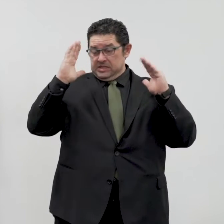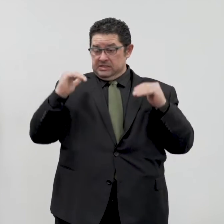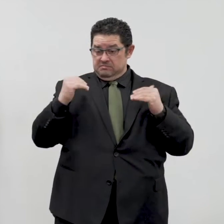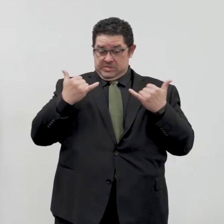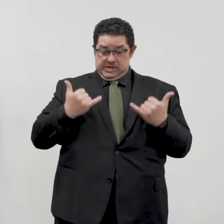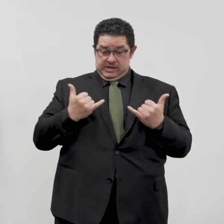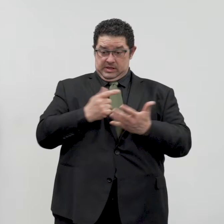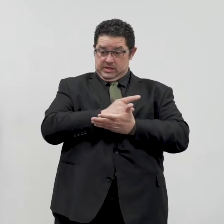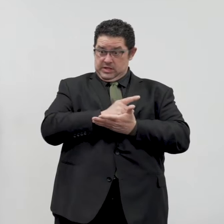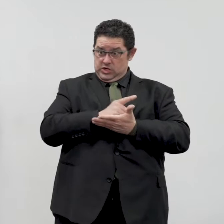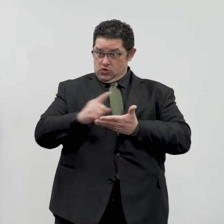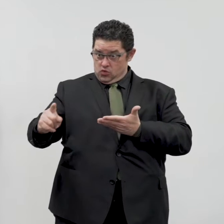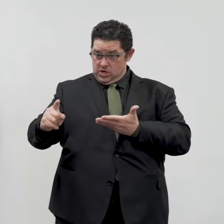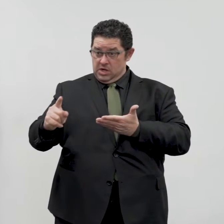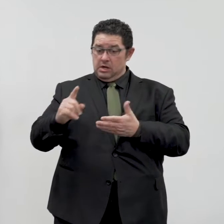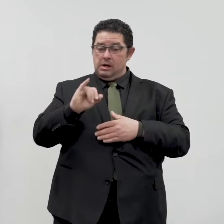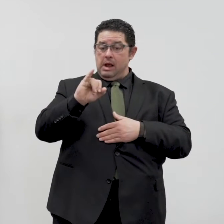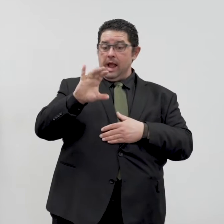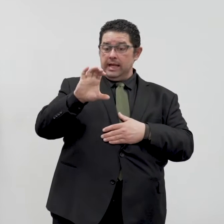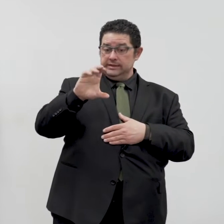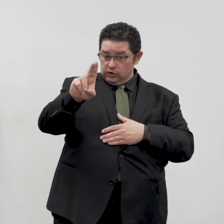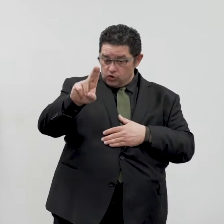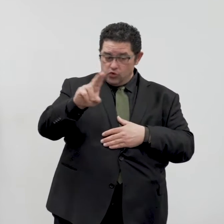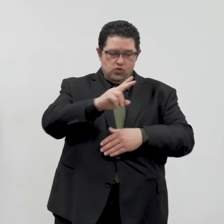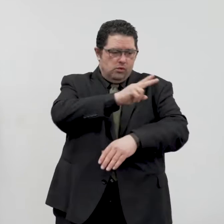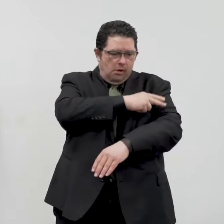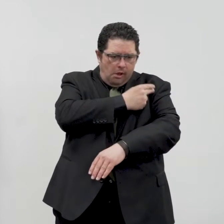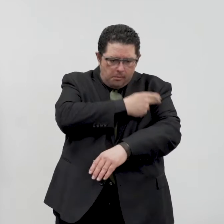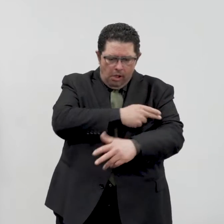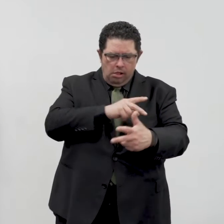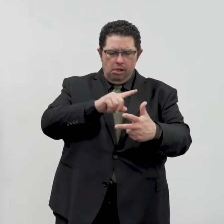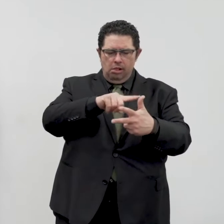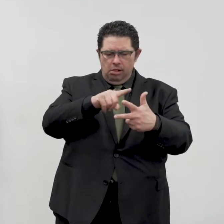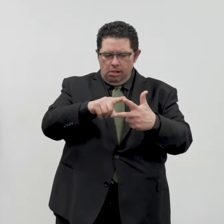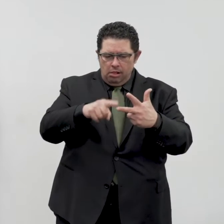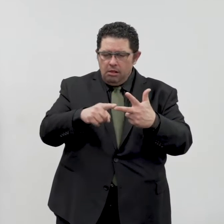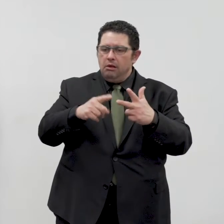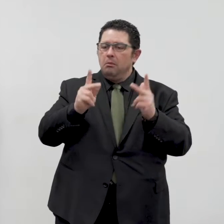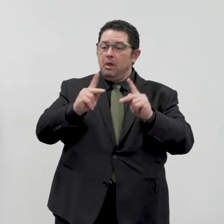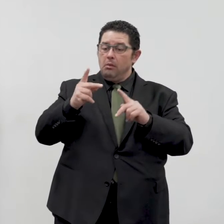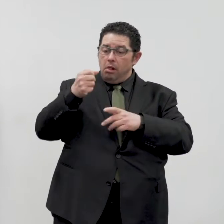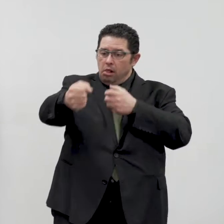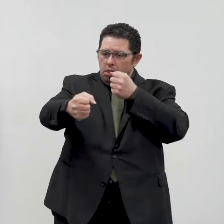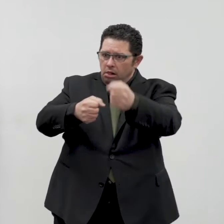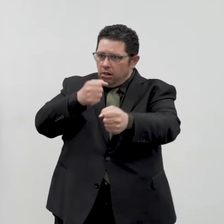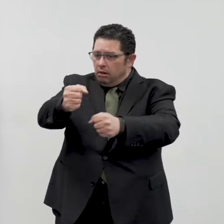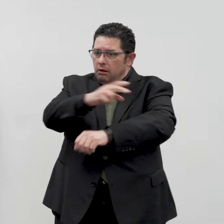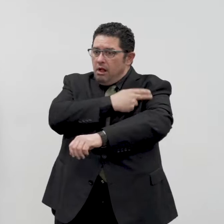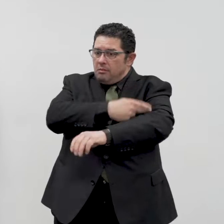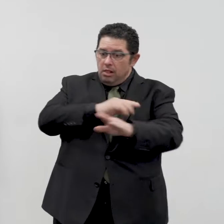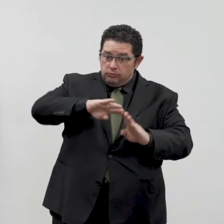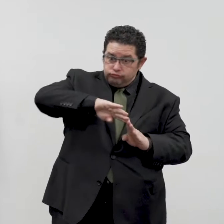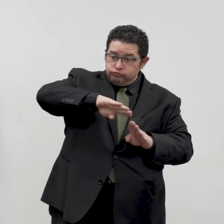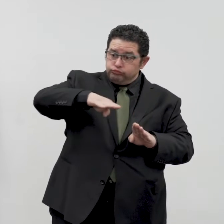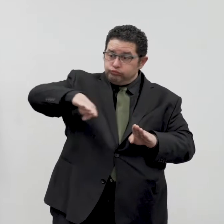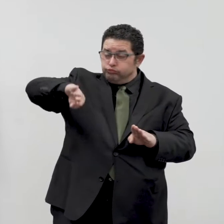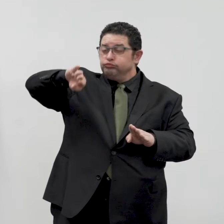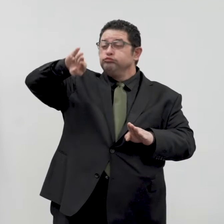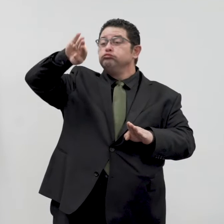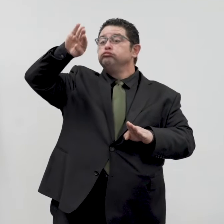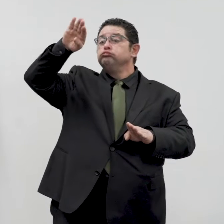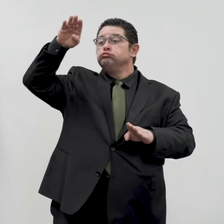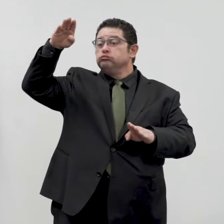hospitalizations, the ICU admissions will begin to peak. As that happens, we'll be able to revisit what